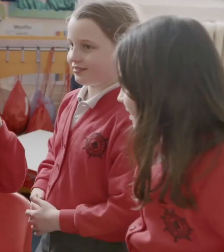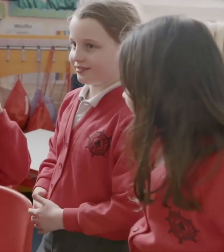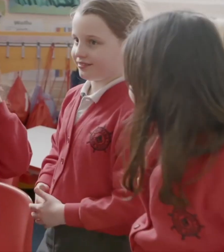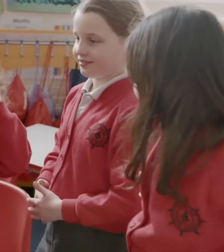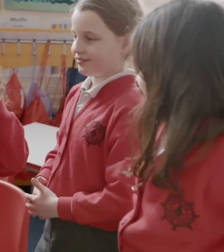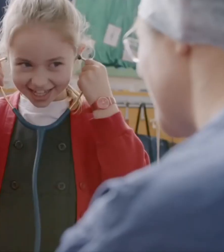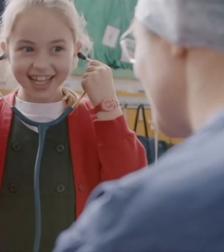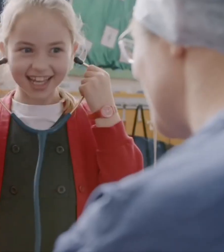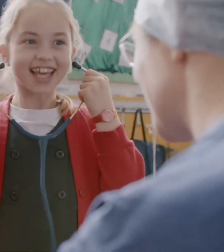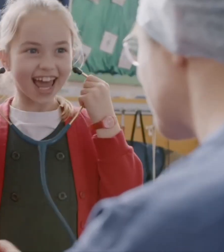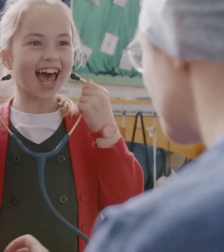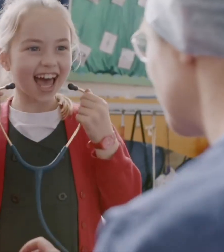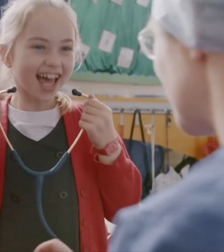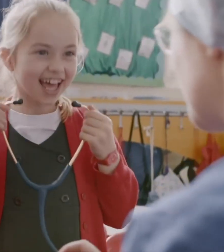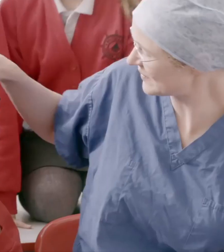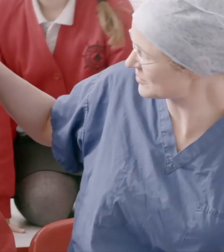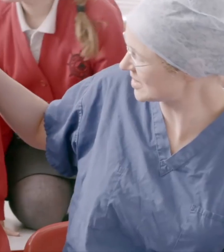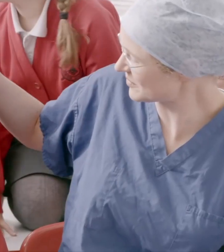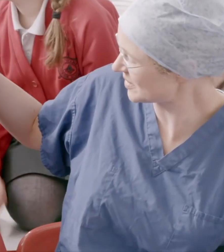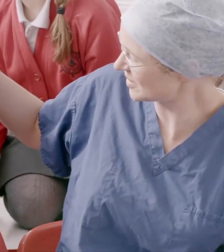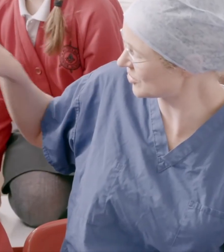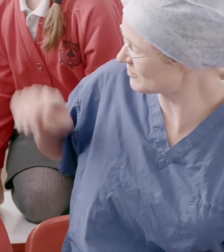into your ears. Can you hear that? Yeah. It's really good.